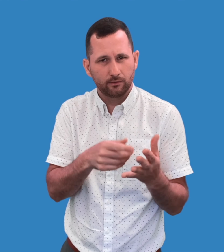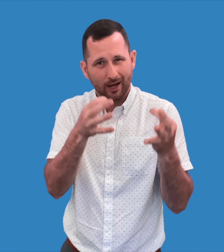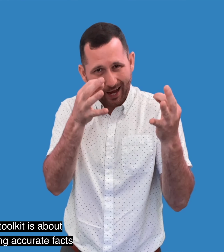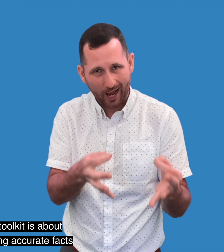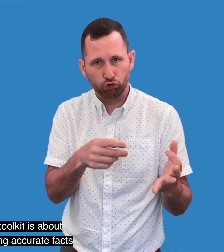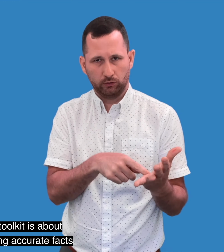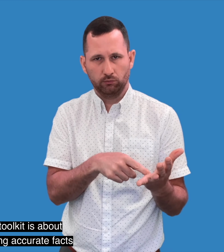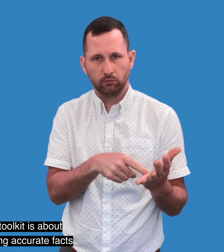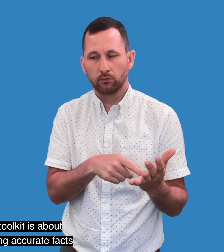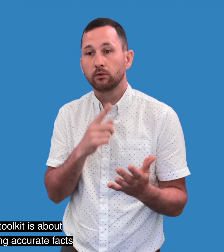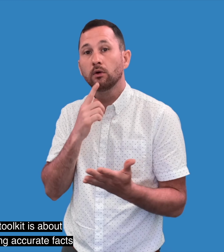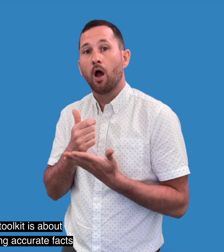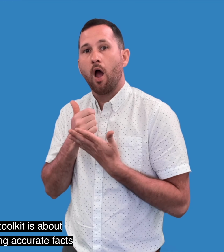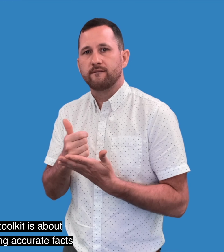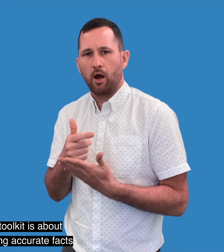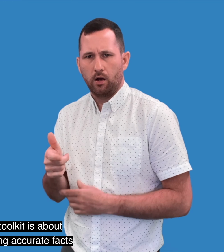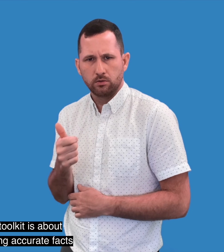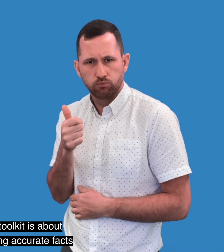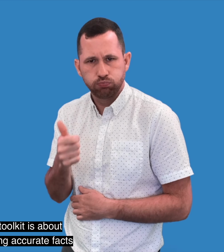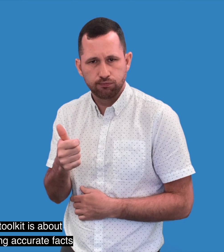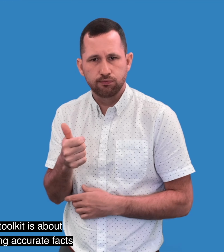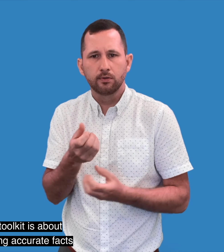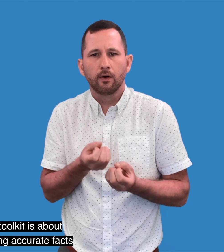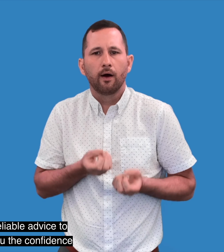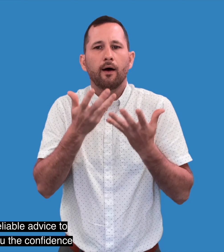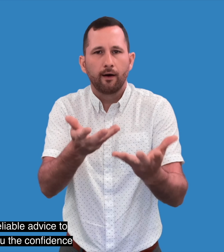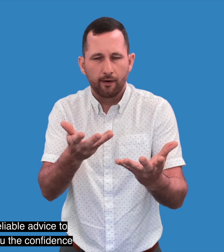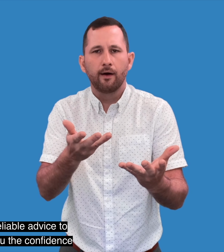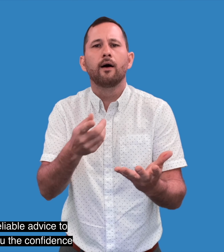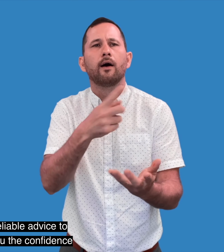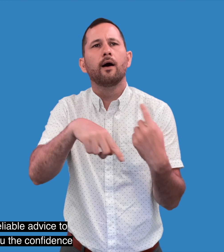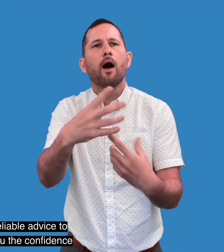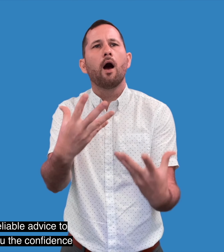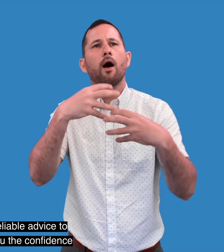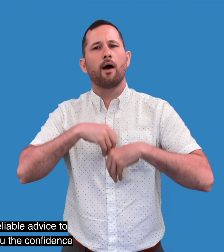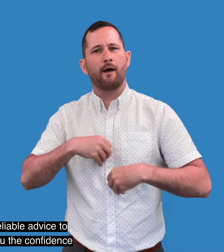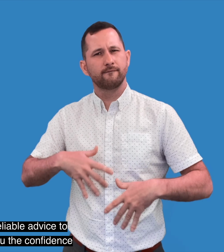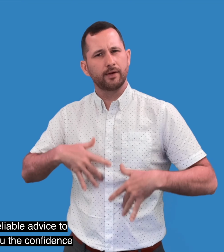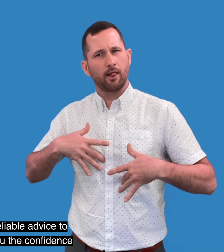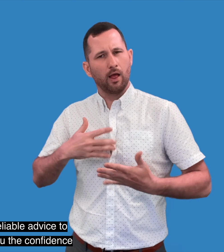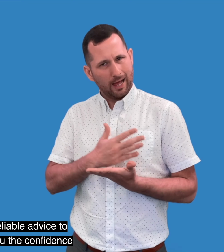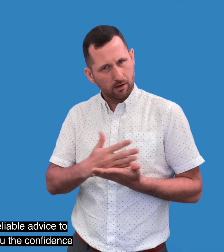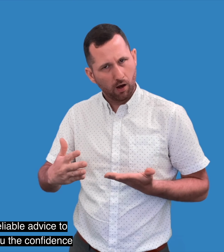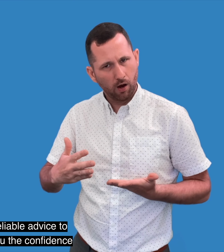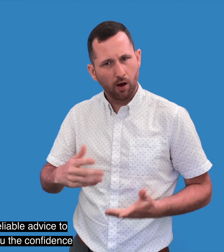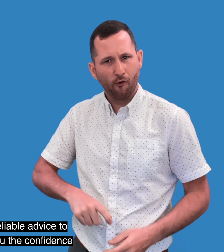The toolkit is about providing accurate facts and reliable advice to give you the confidence